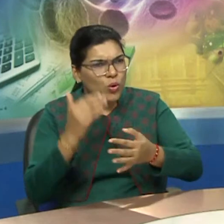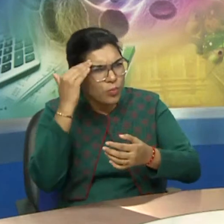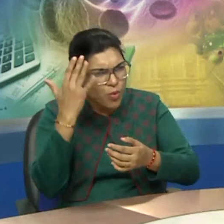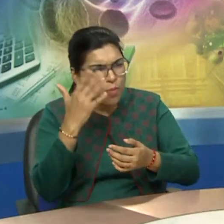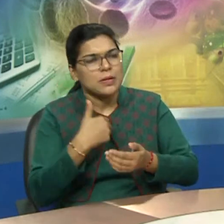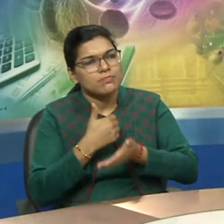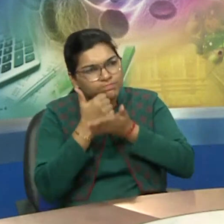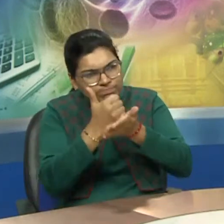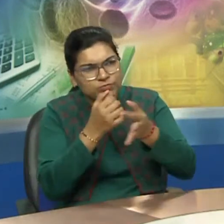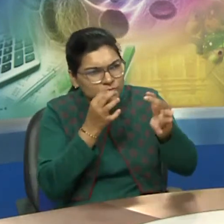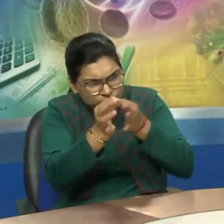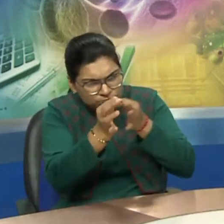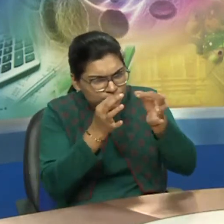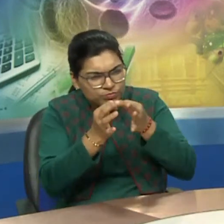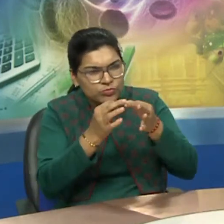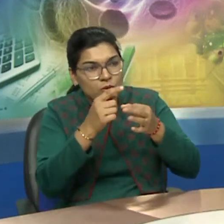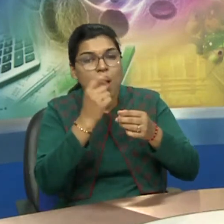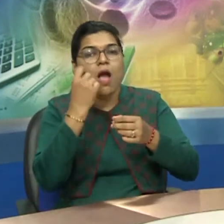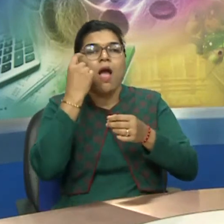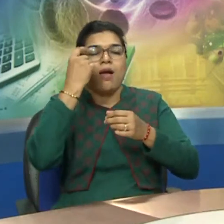This word is courteous.